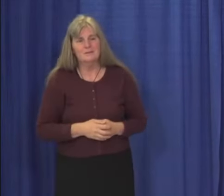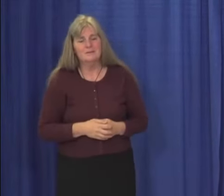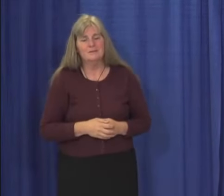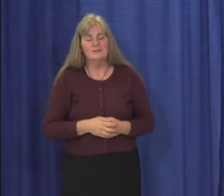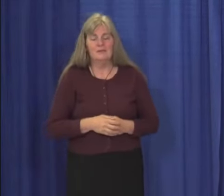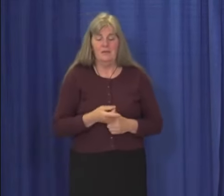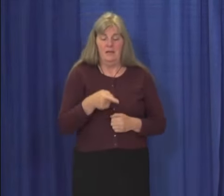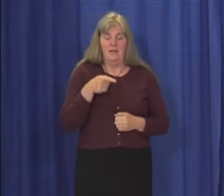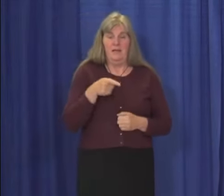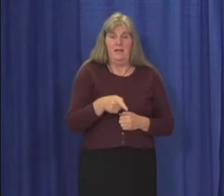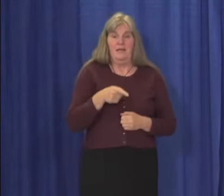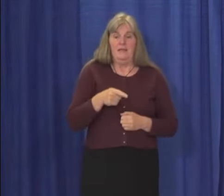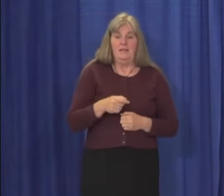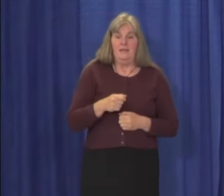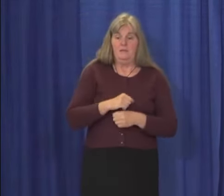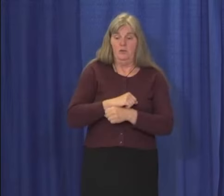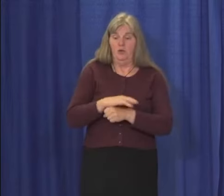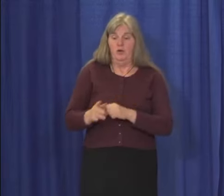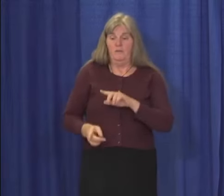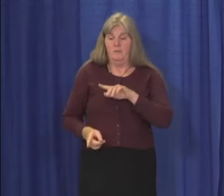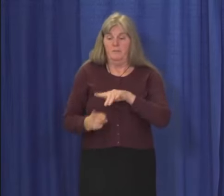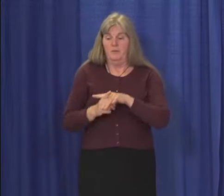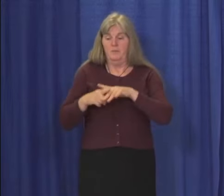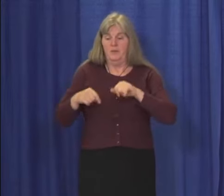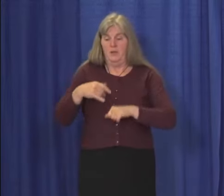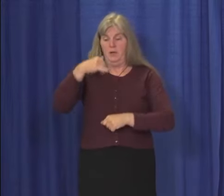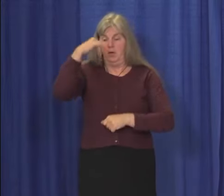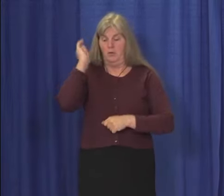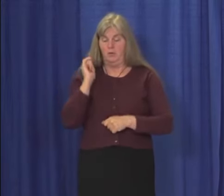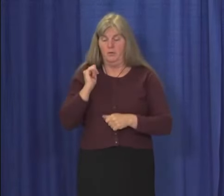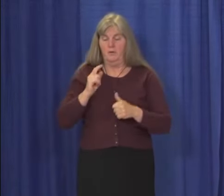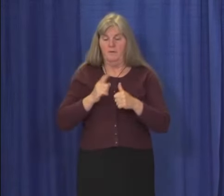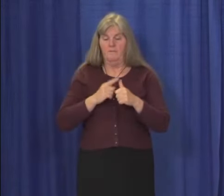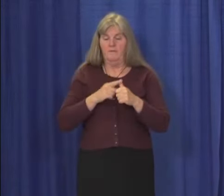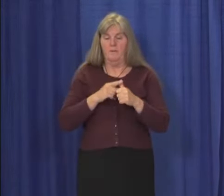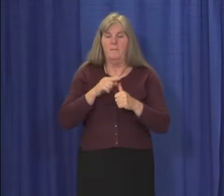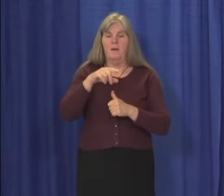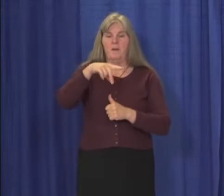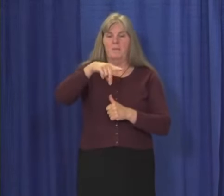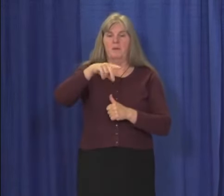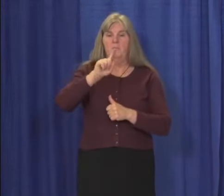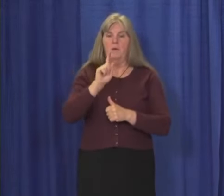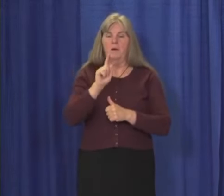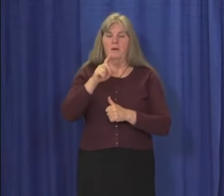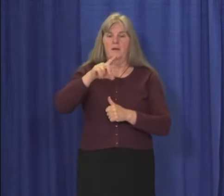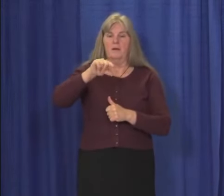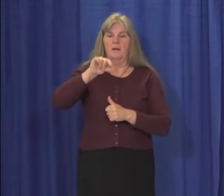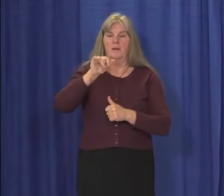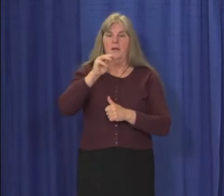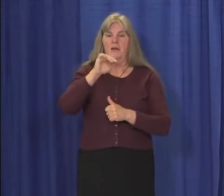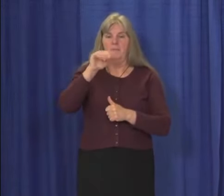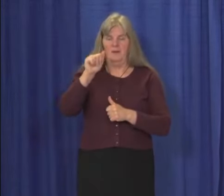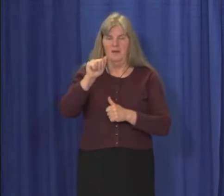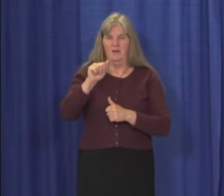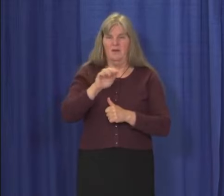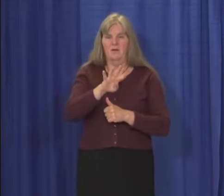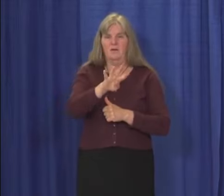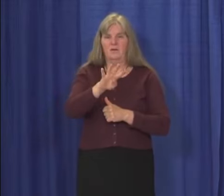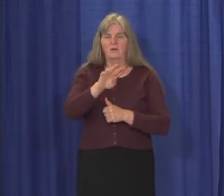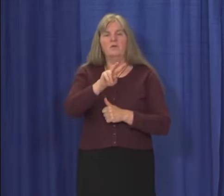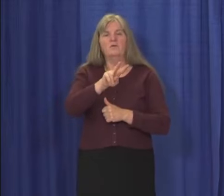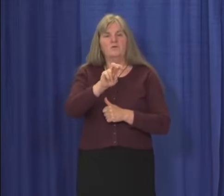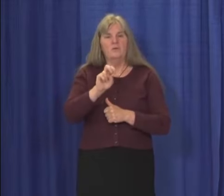by this particular outbreak here was fueled by the Gamma or P1 variant, with 240 cases and